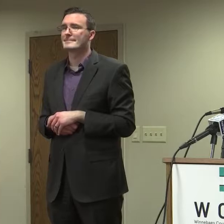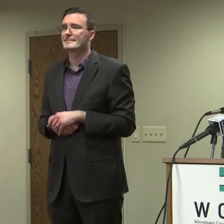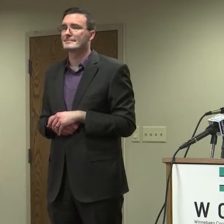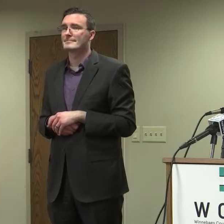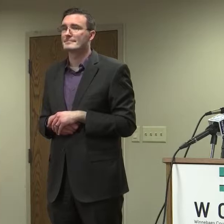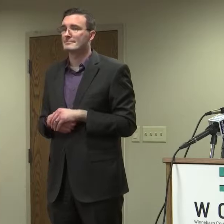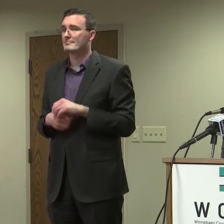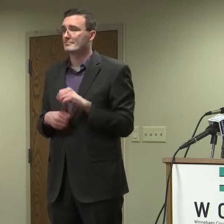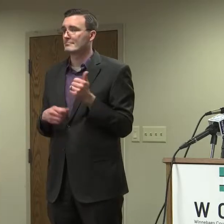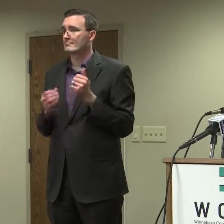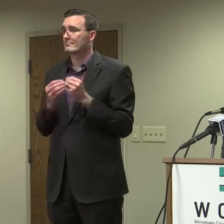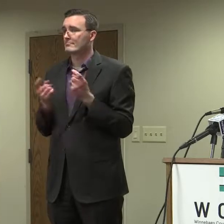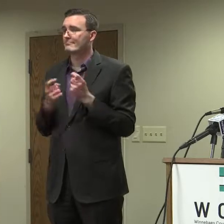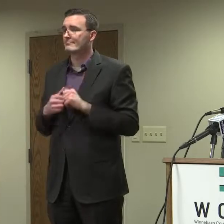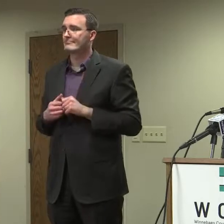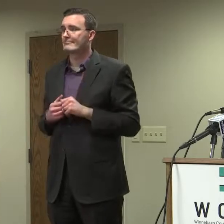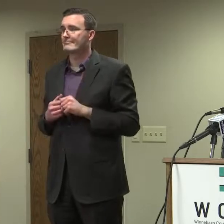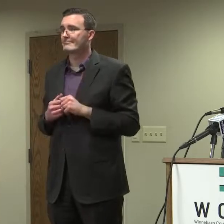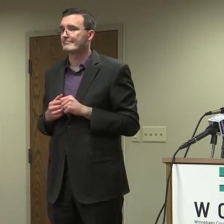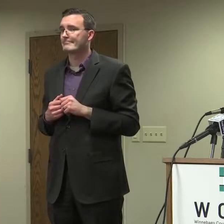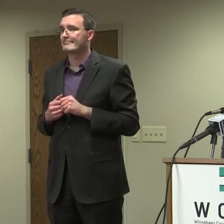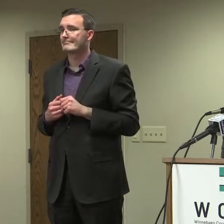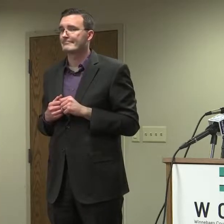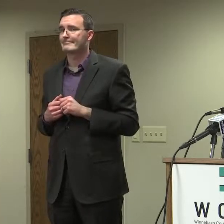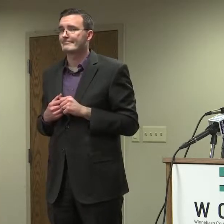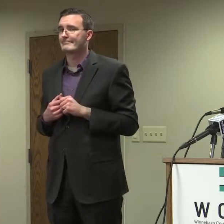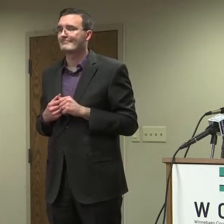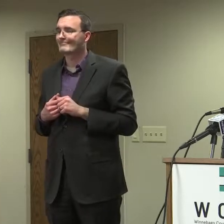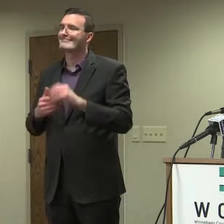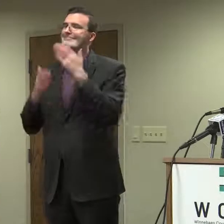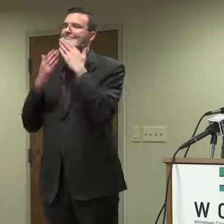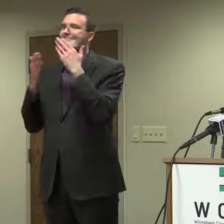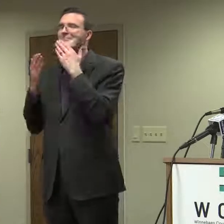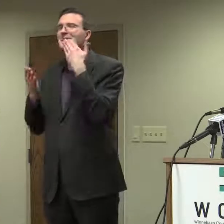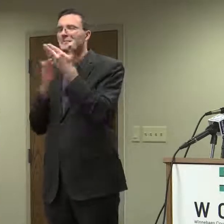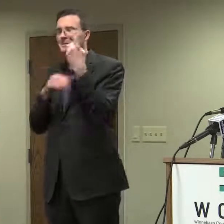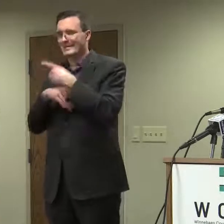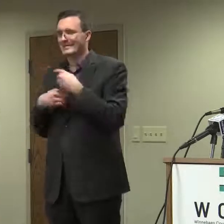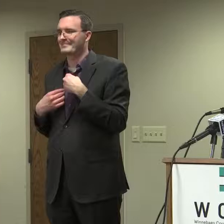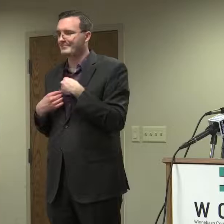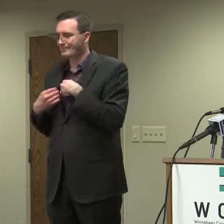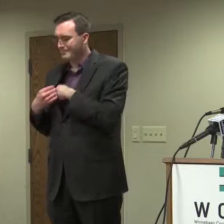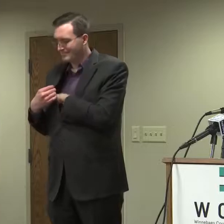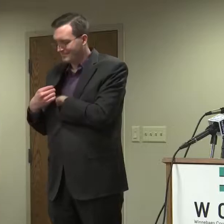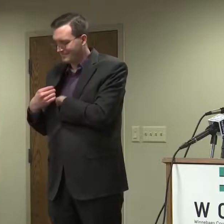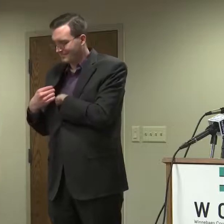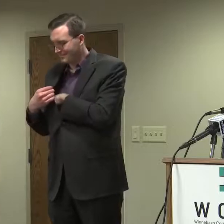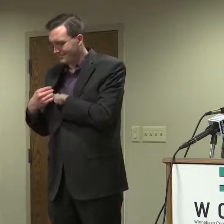Any other questions? All right, thank you. Have a great day.